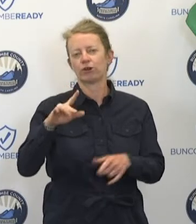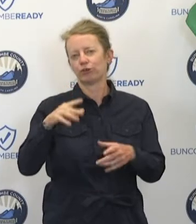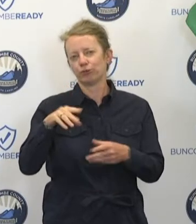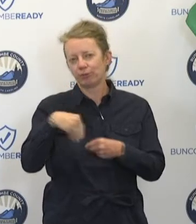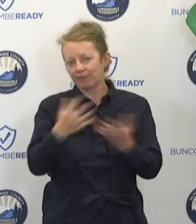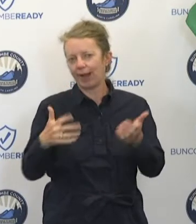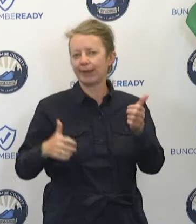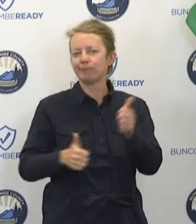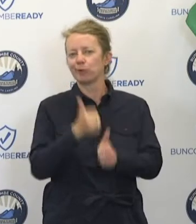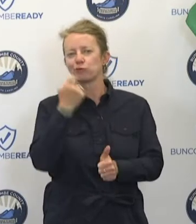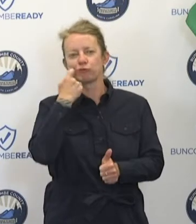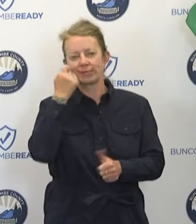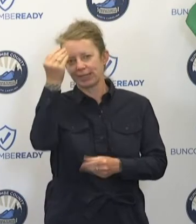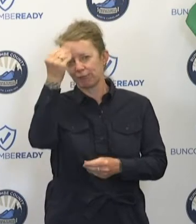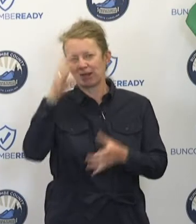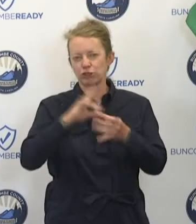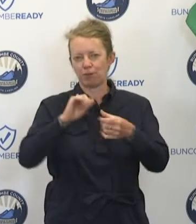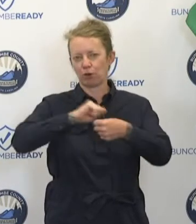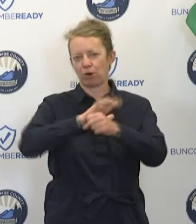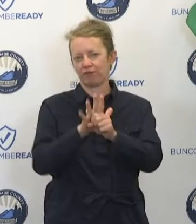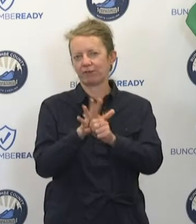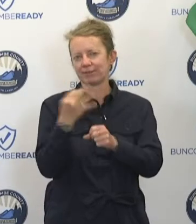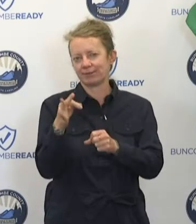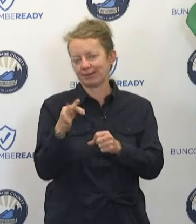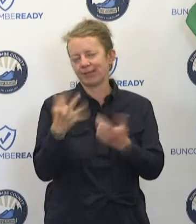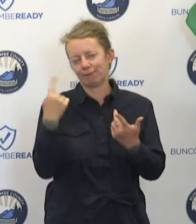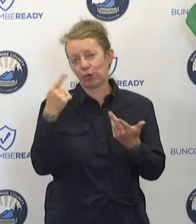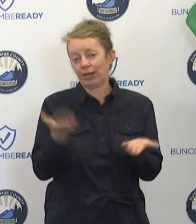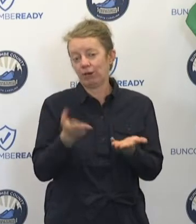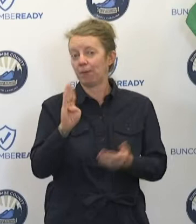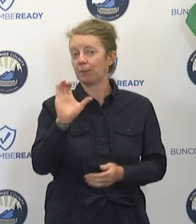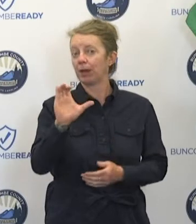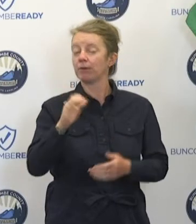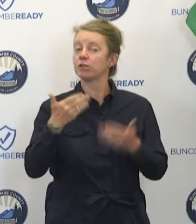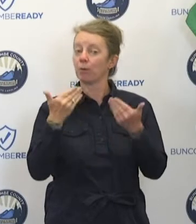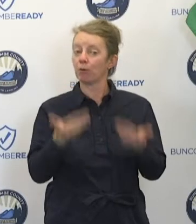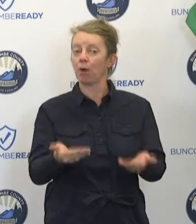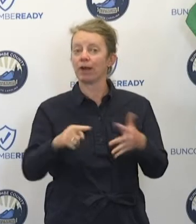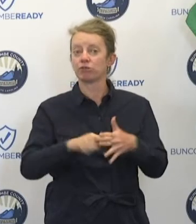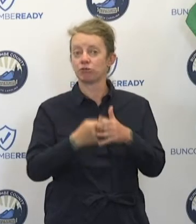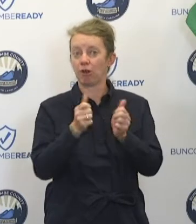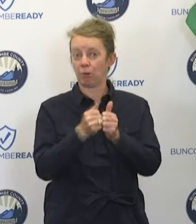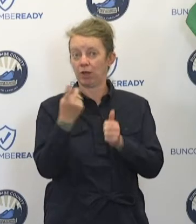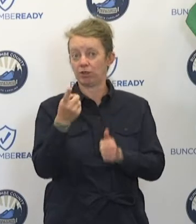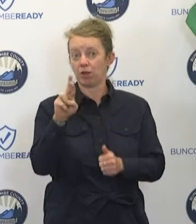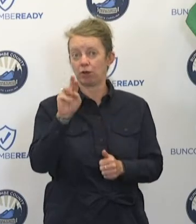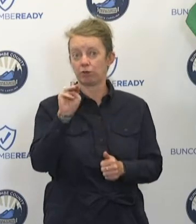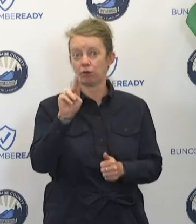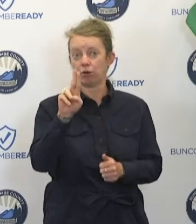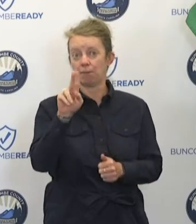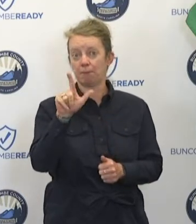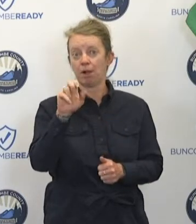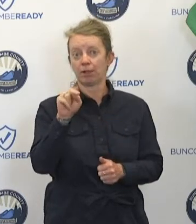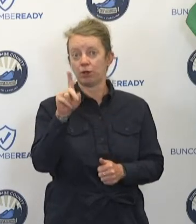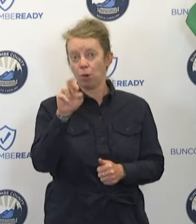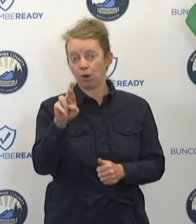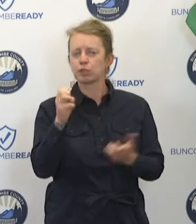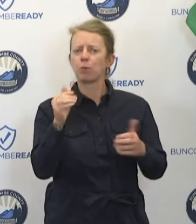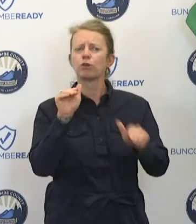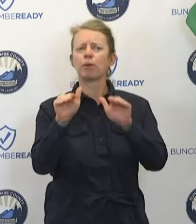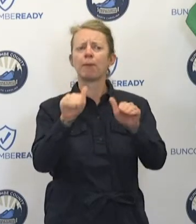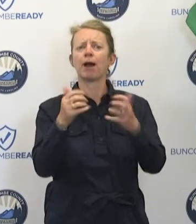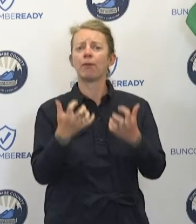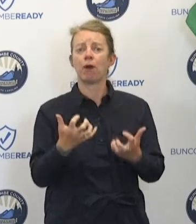update for Buncombe County. And so we will go ahead and get started with an update from Dr. Mullendore. Before we get started, I want to remind the audience